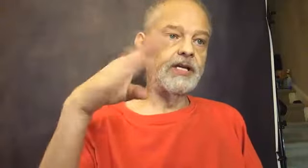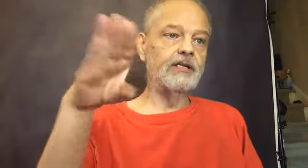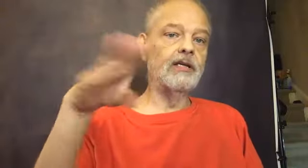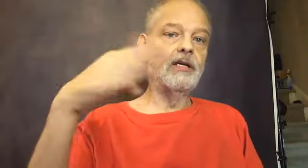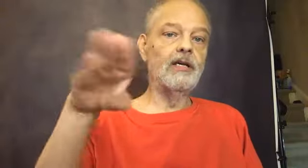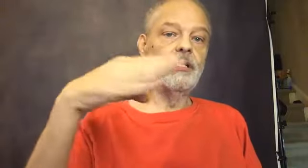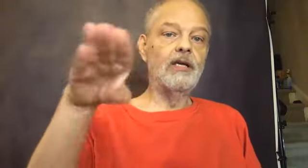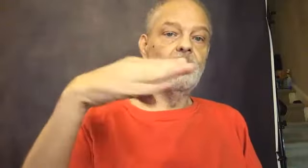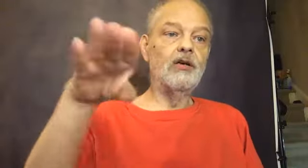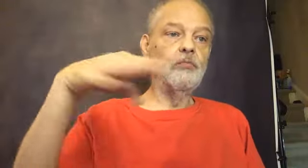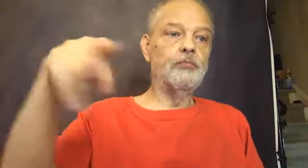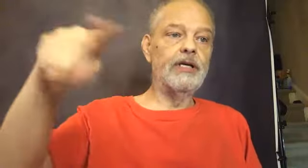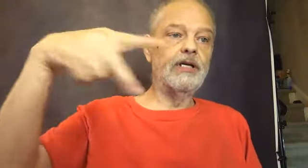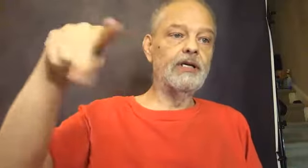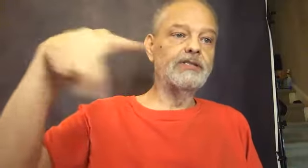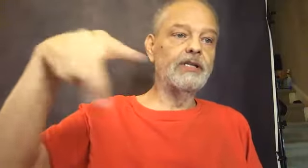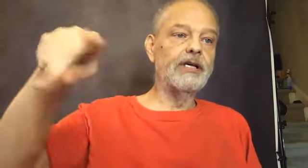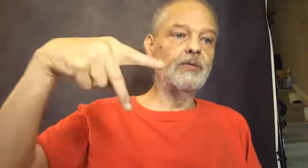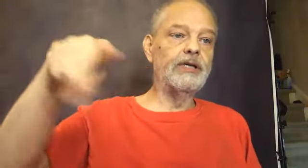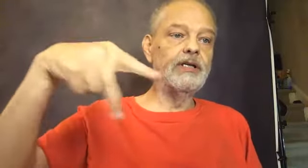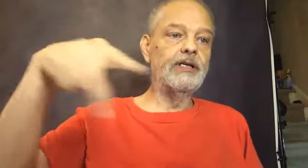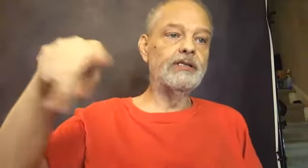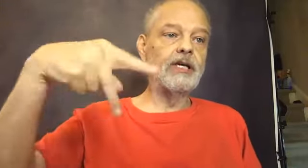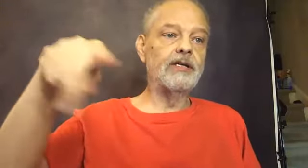shaken. P is the letter P, shaken.